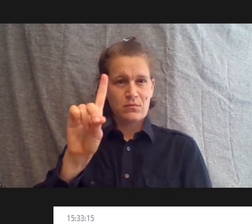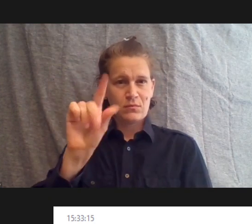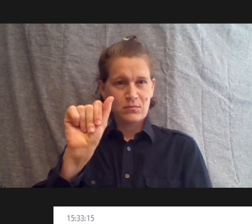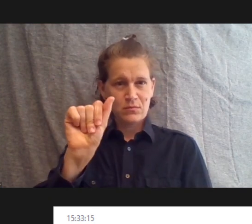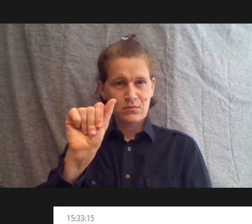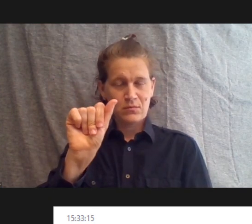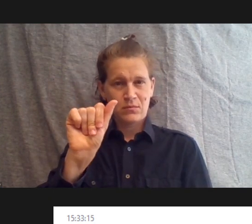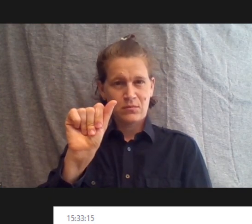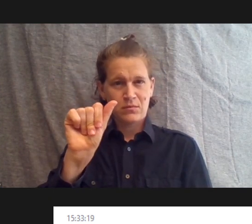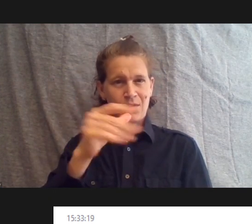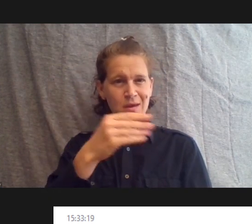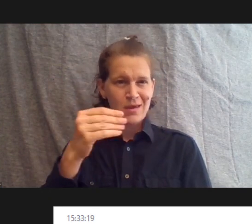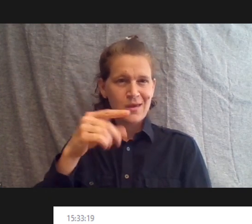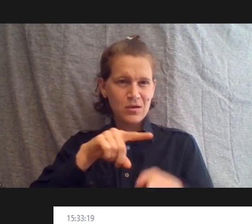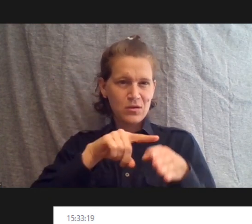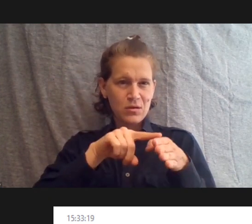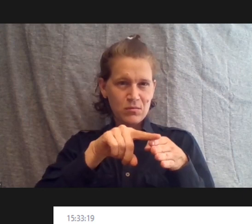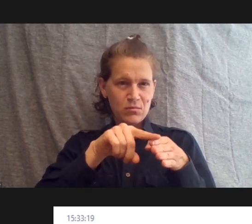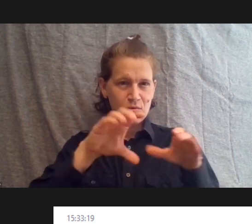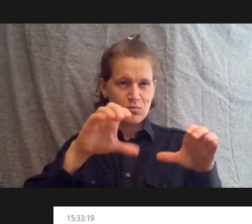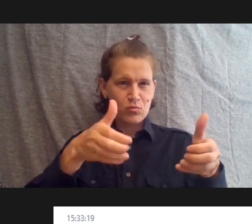groups.